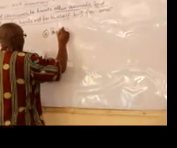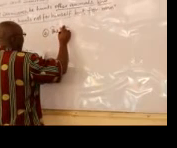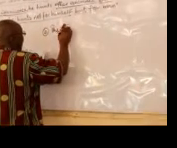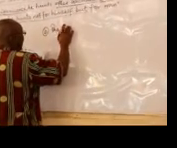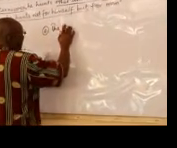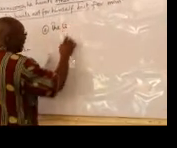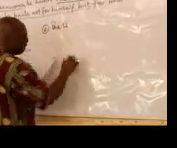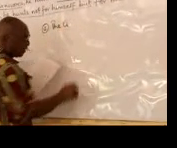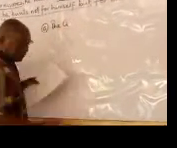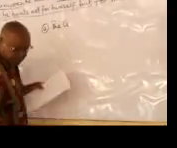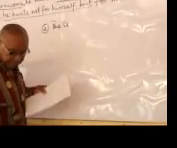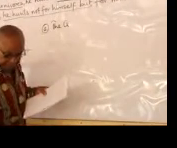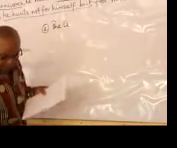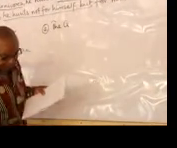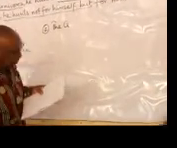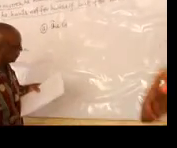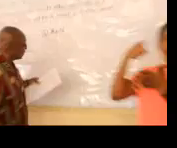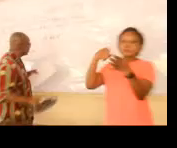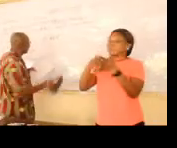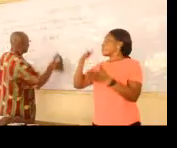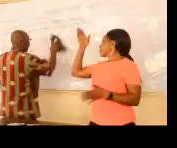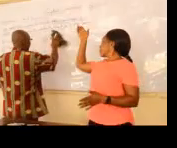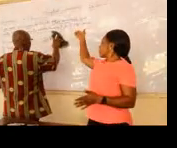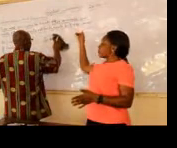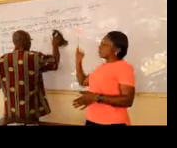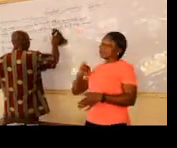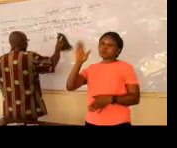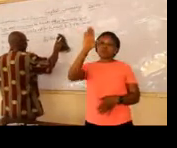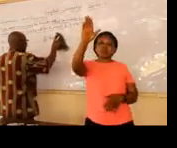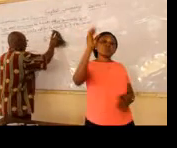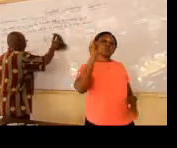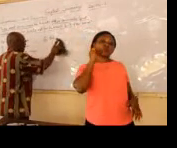this is your assignment.